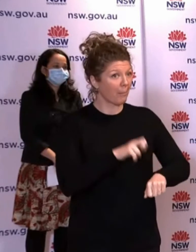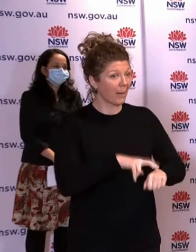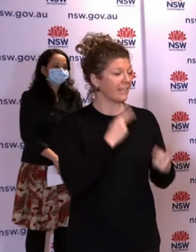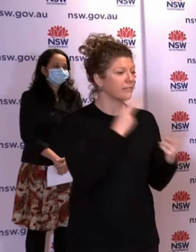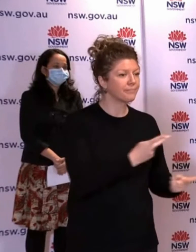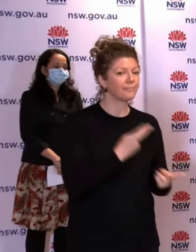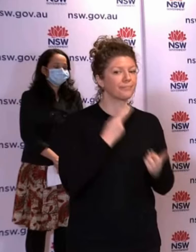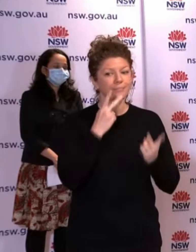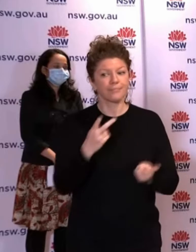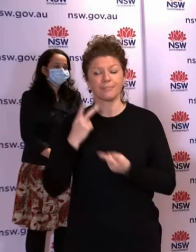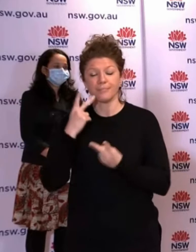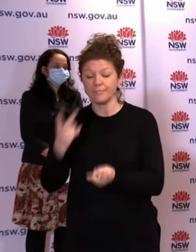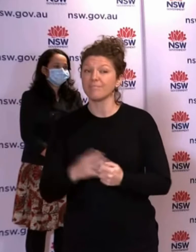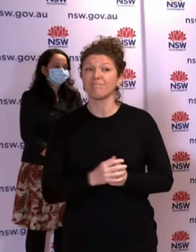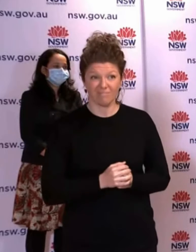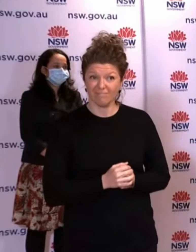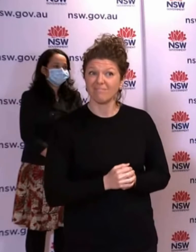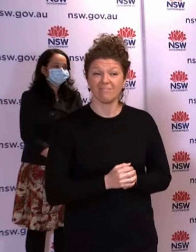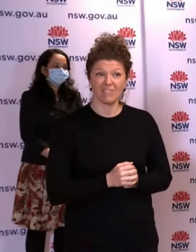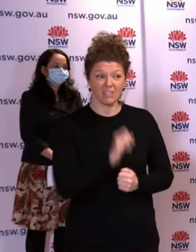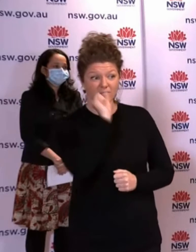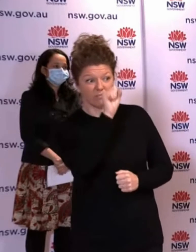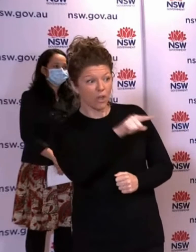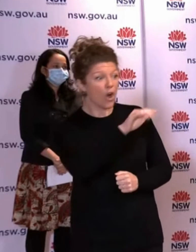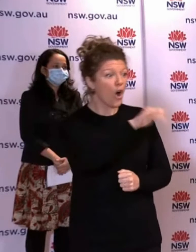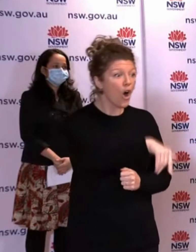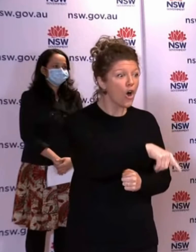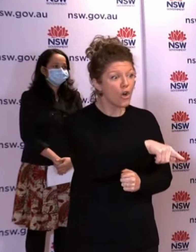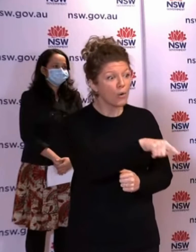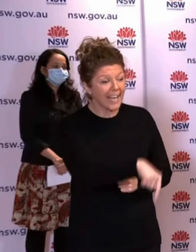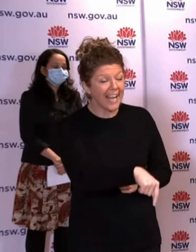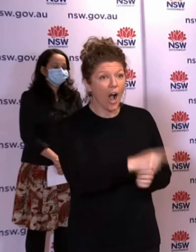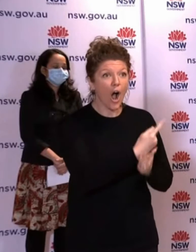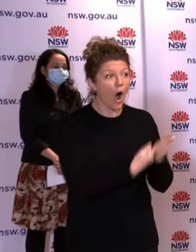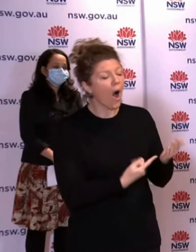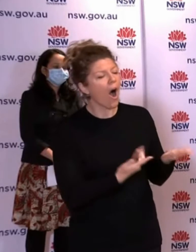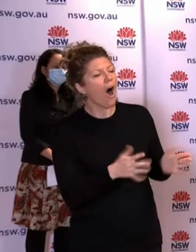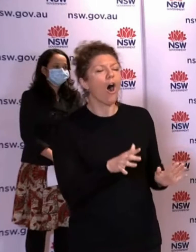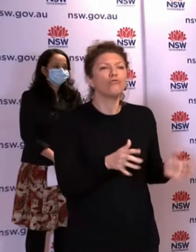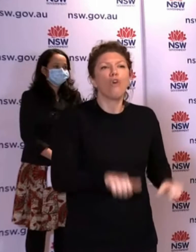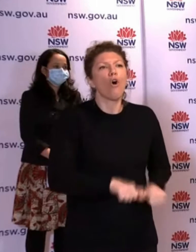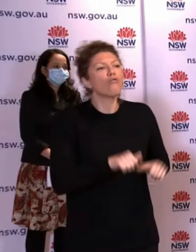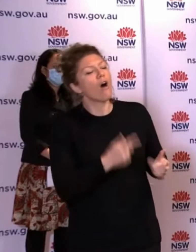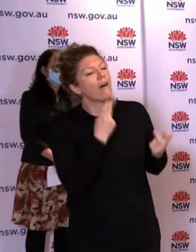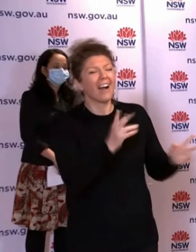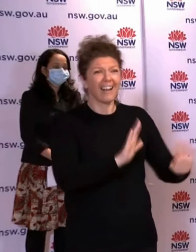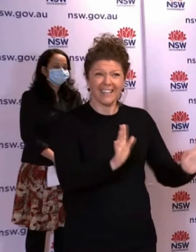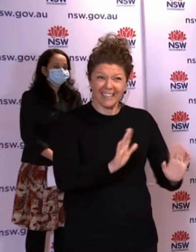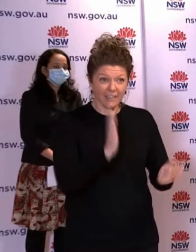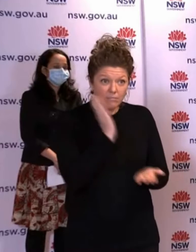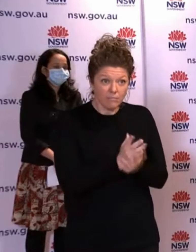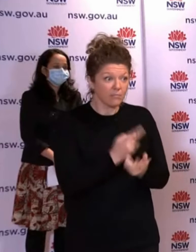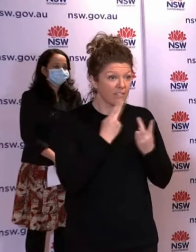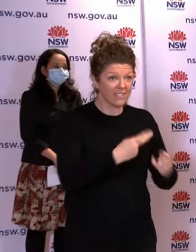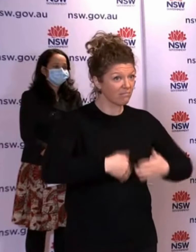terms of inspecting that you are where you should be is not a routine thing. These inspections continue throughout the day and